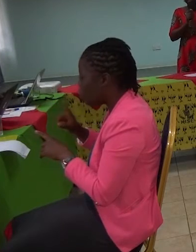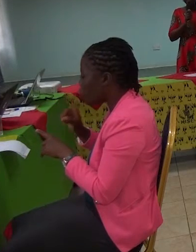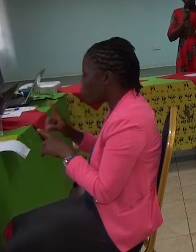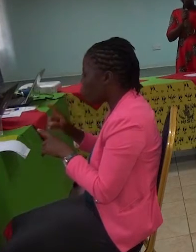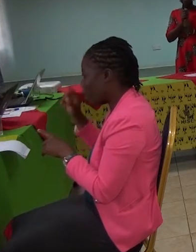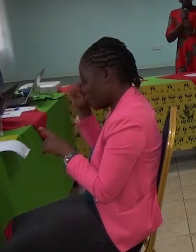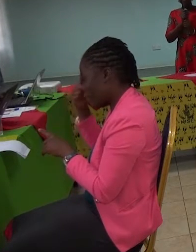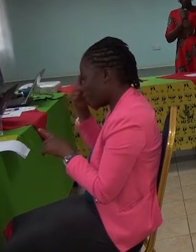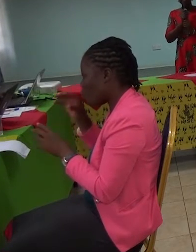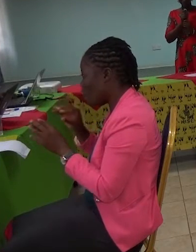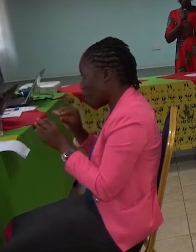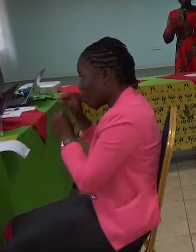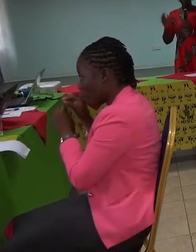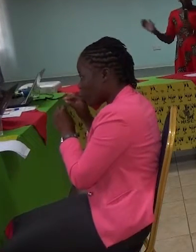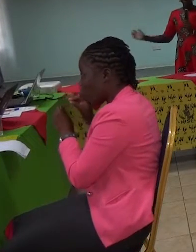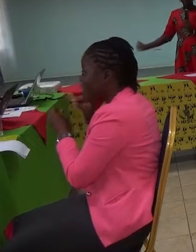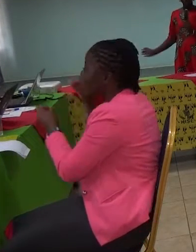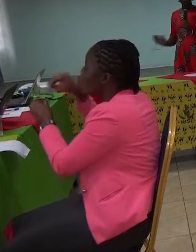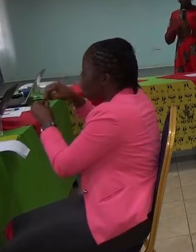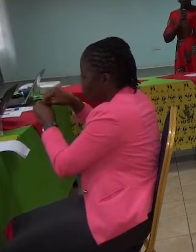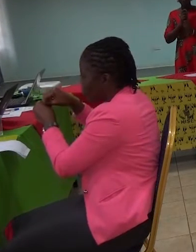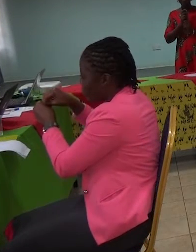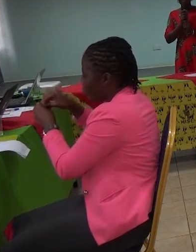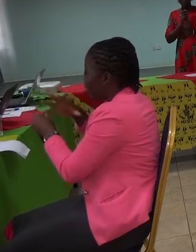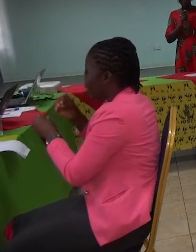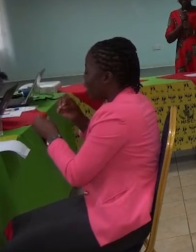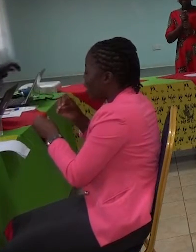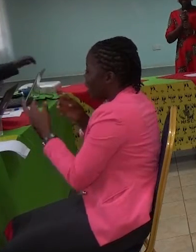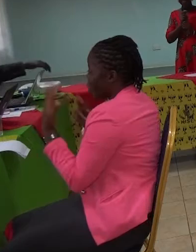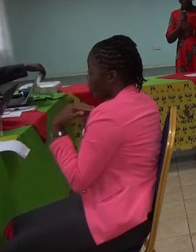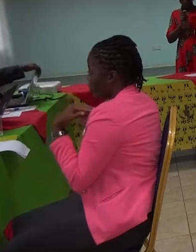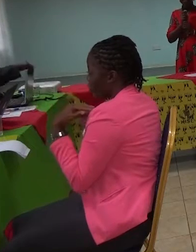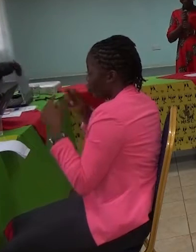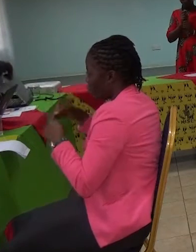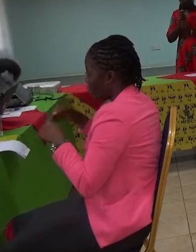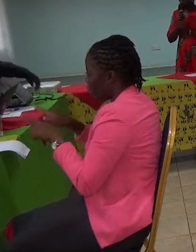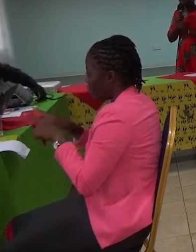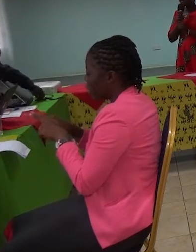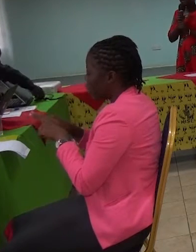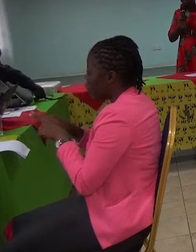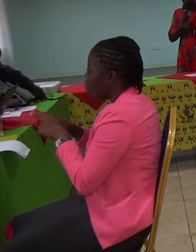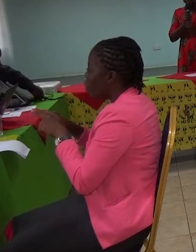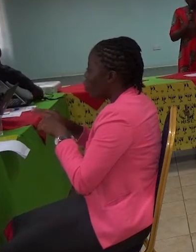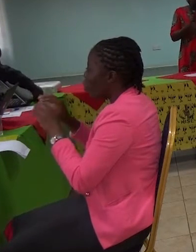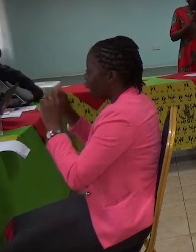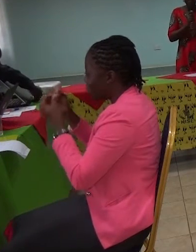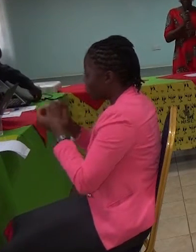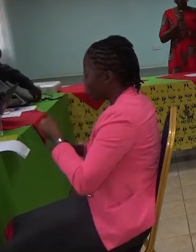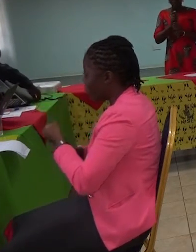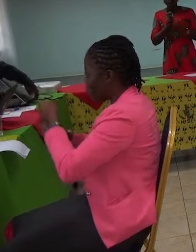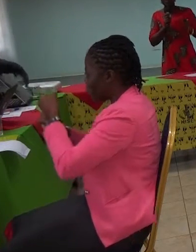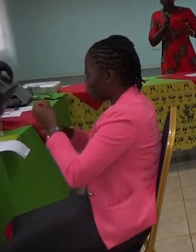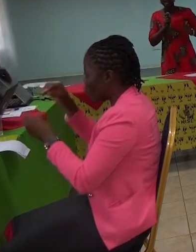we are going inclusive, and our role today as organizations supporting inclusive